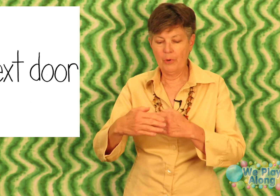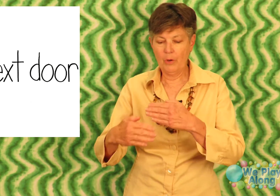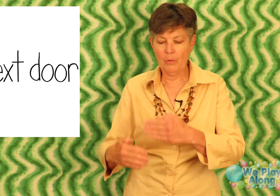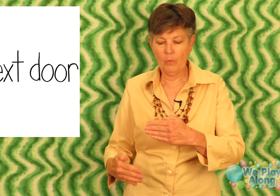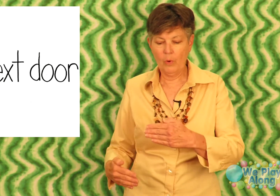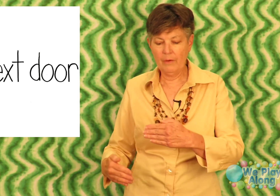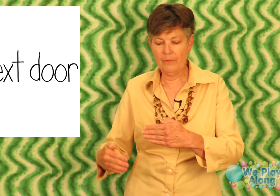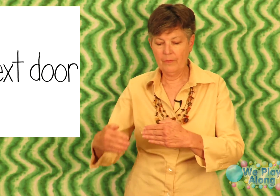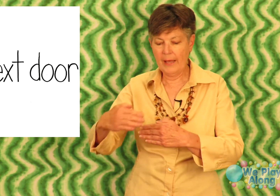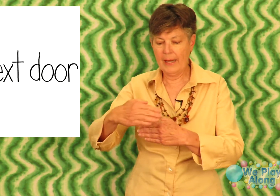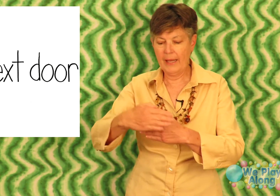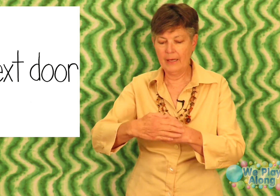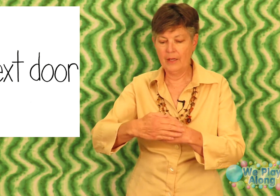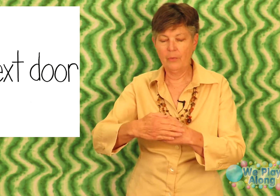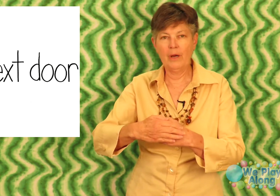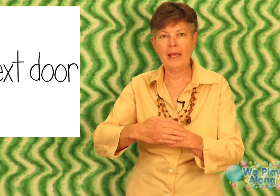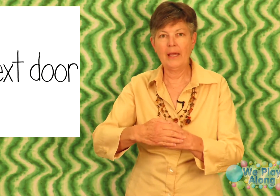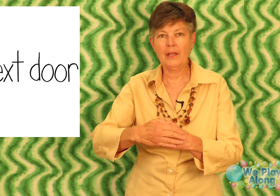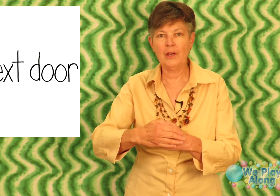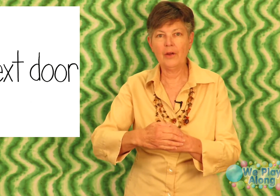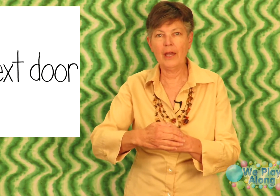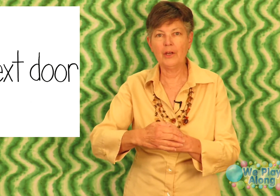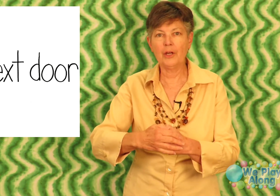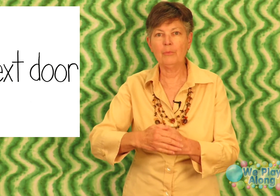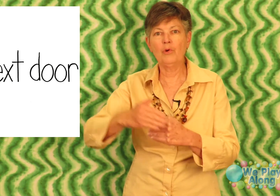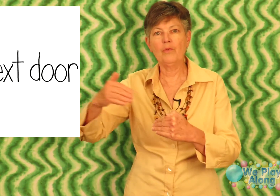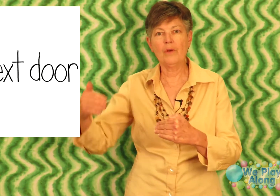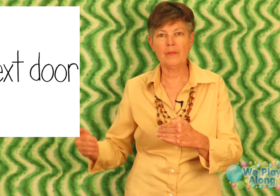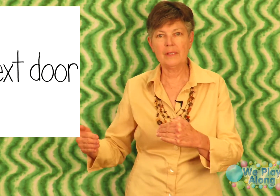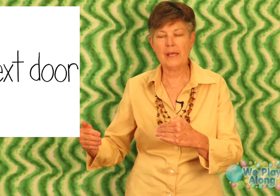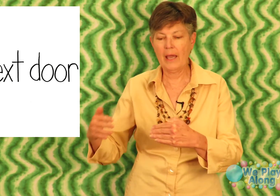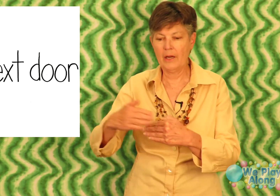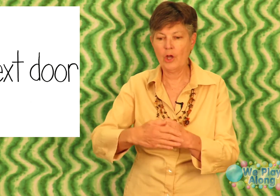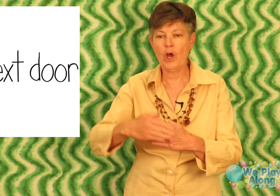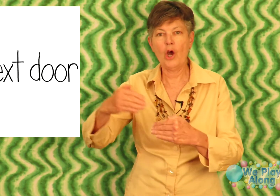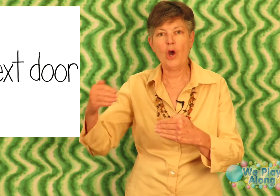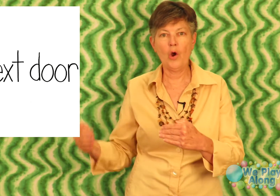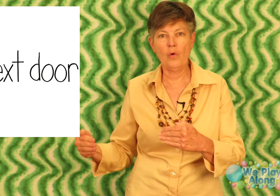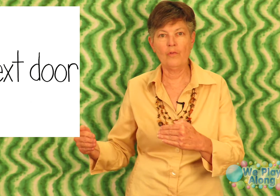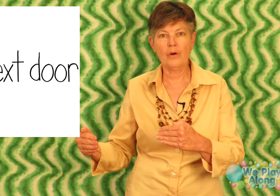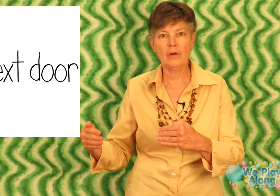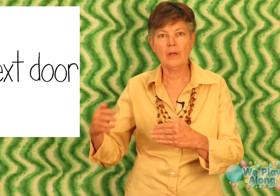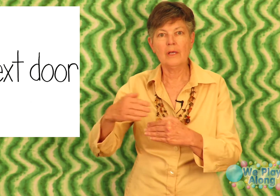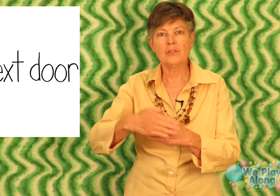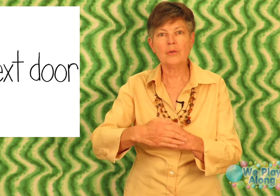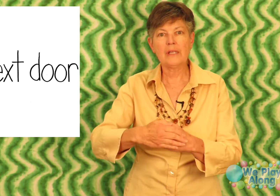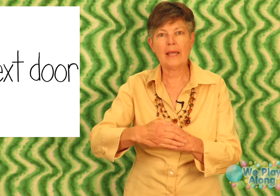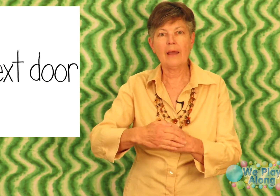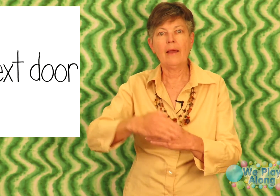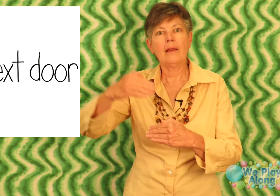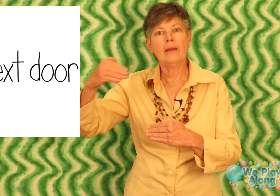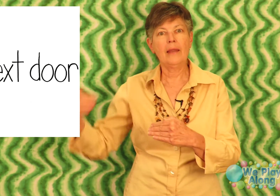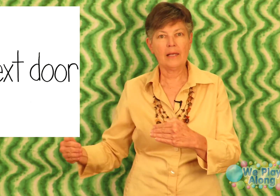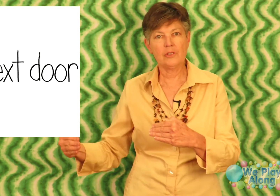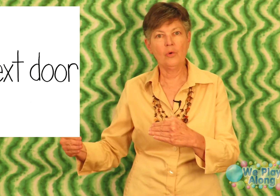put one flat hand here, one hand here, and you're going to move this hand over. So it's like next